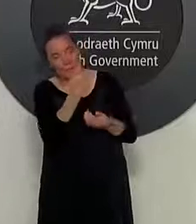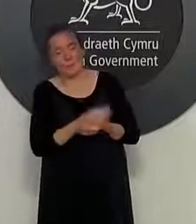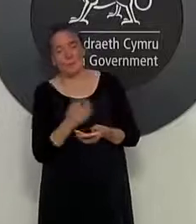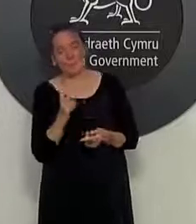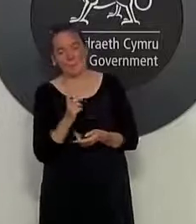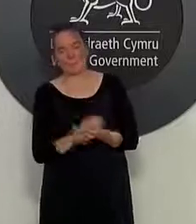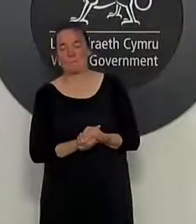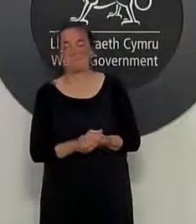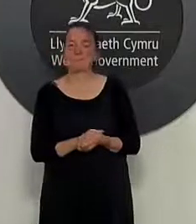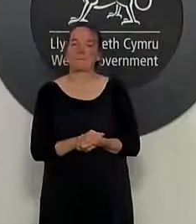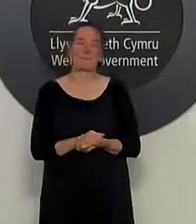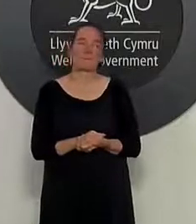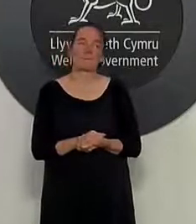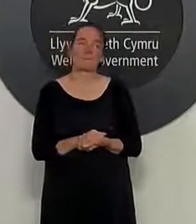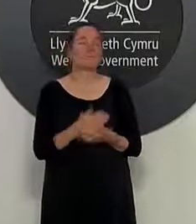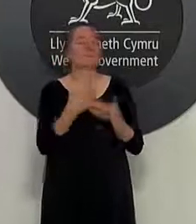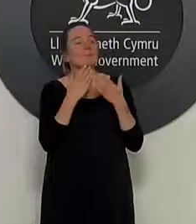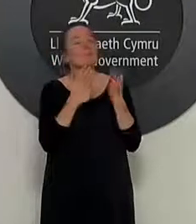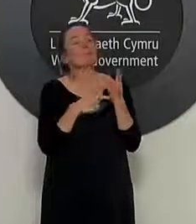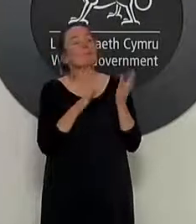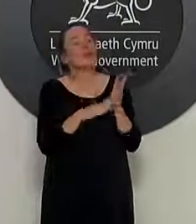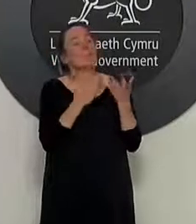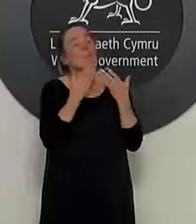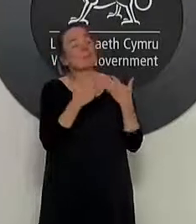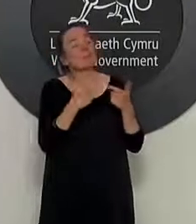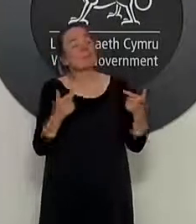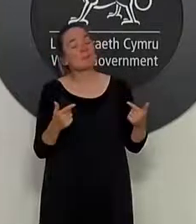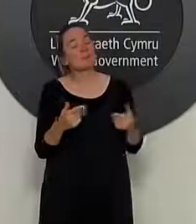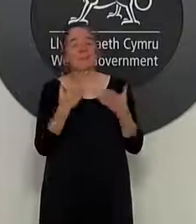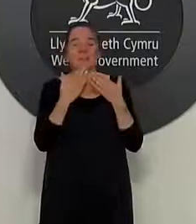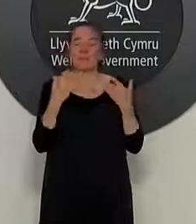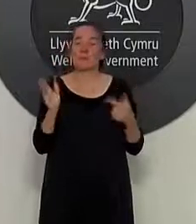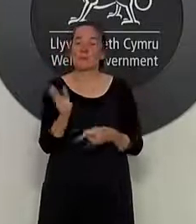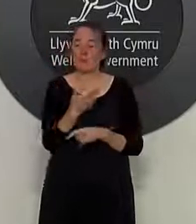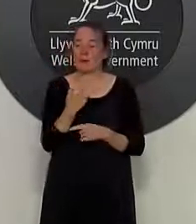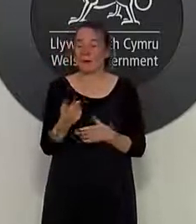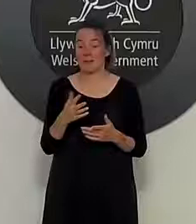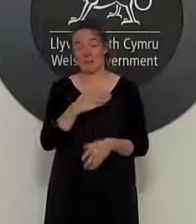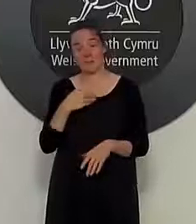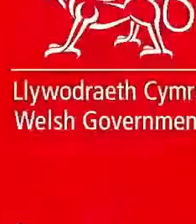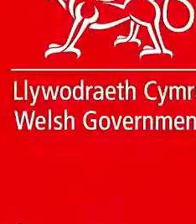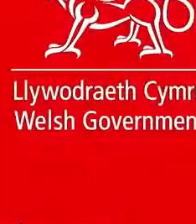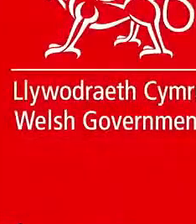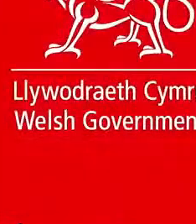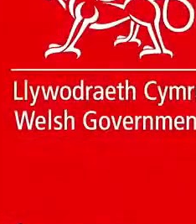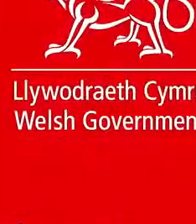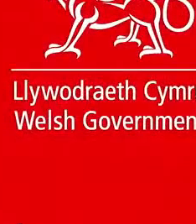due course. Tom, thank you very much as ever. Thank you. That's this morning done.